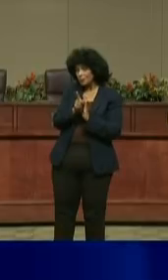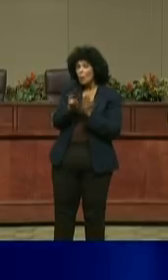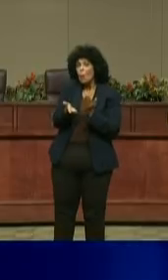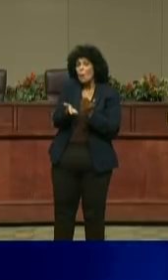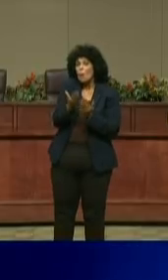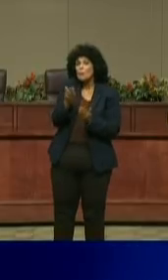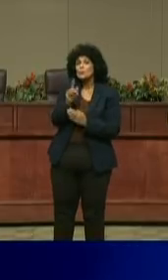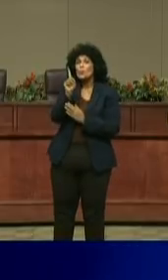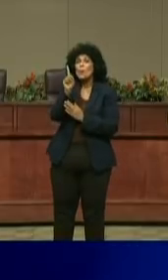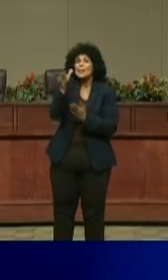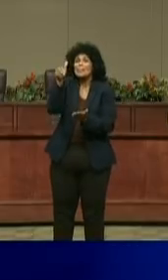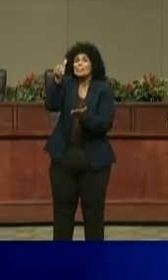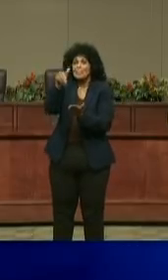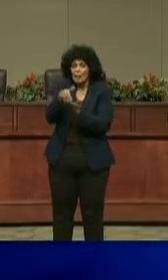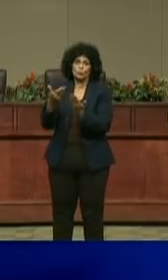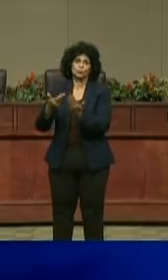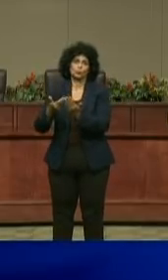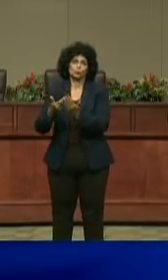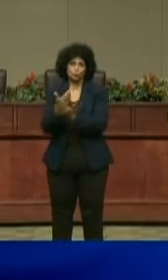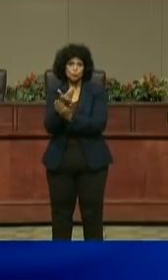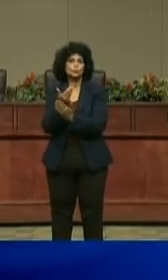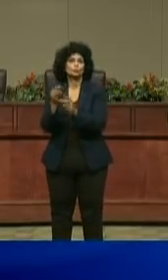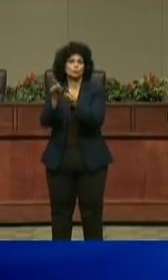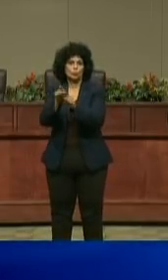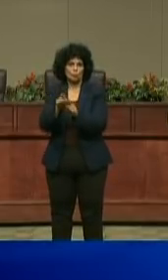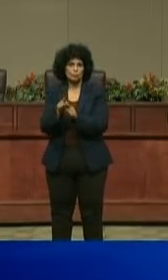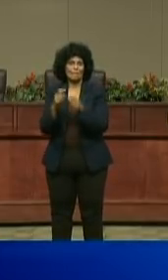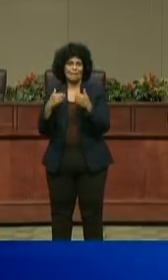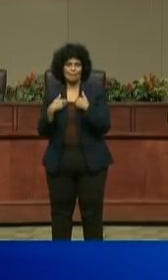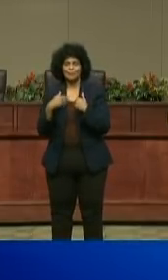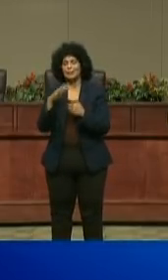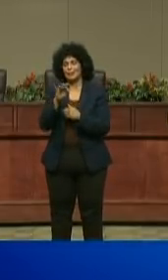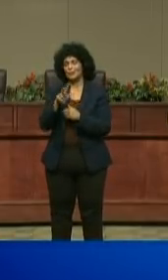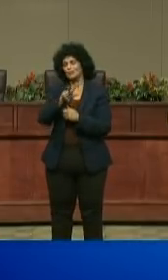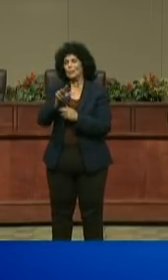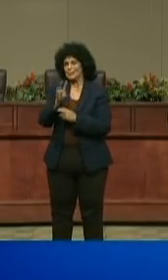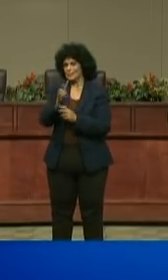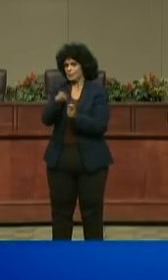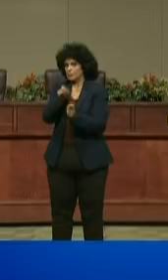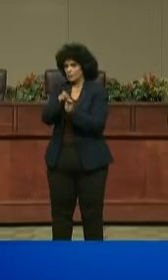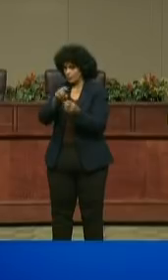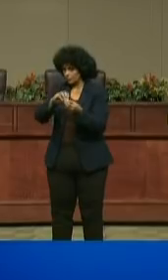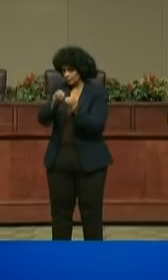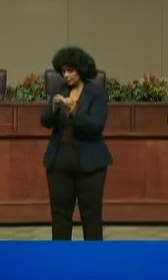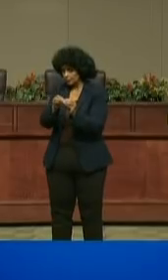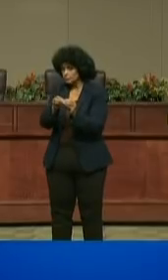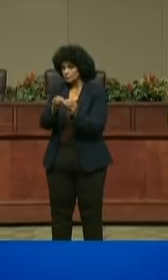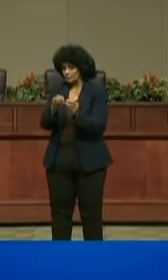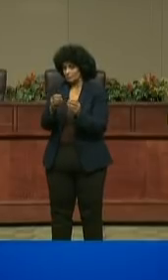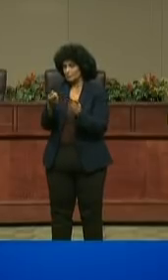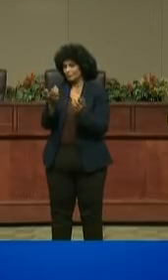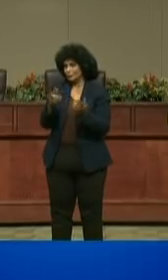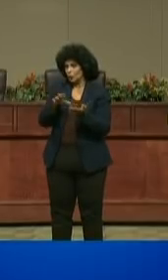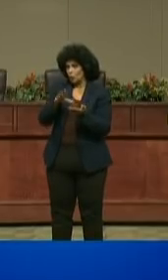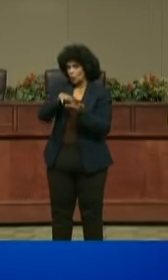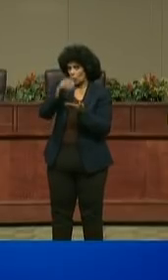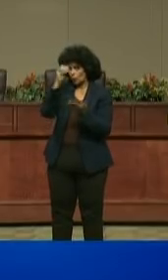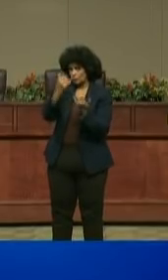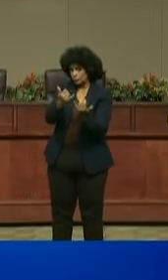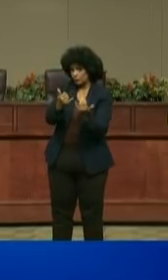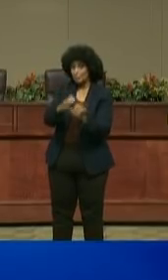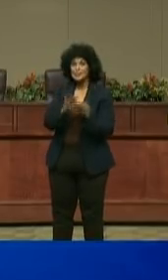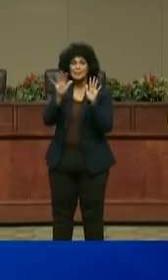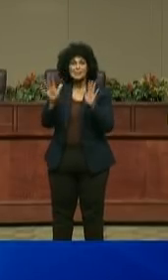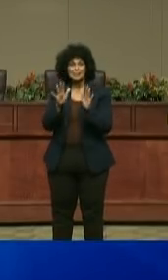cases, 936 to be exact, is the number that came in today. On Sunday, we had a record-breaking